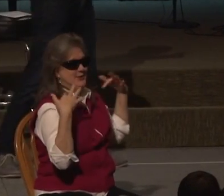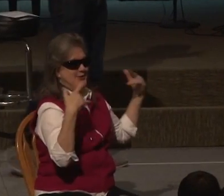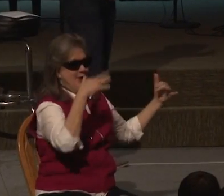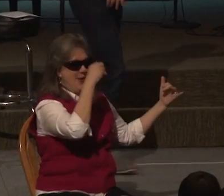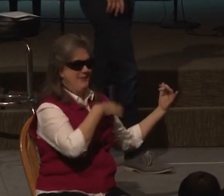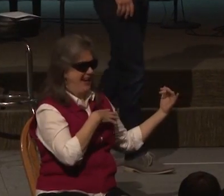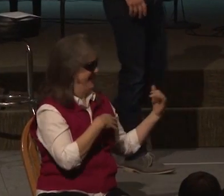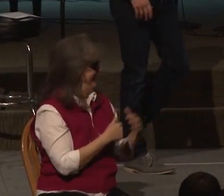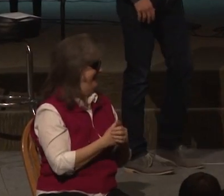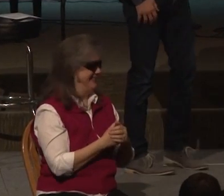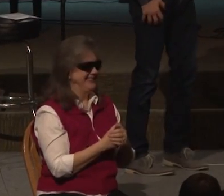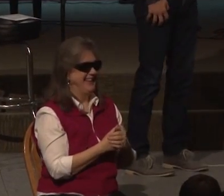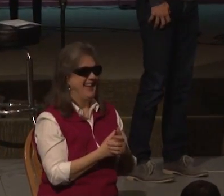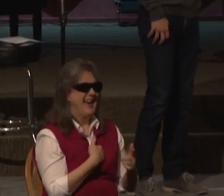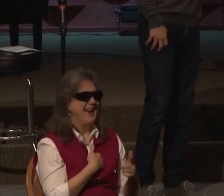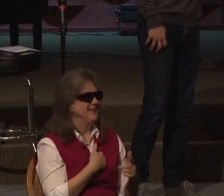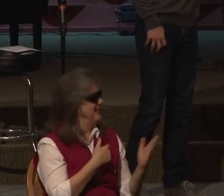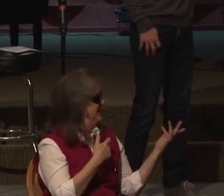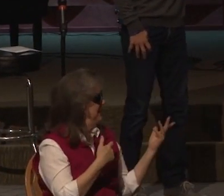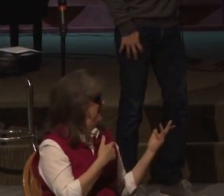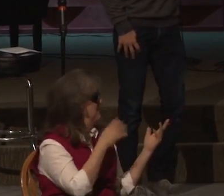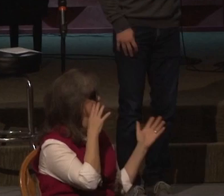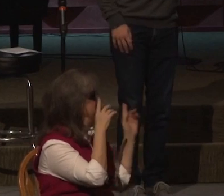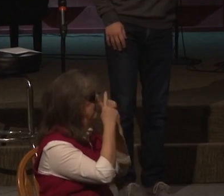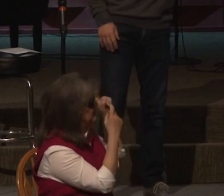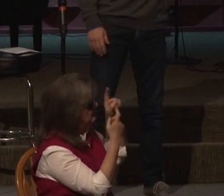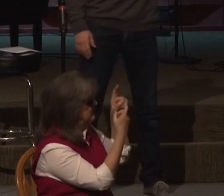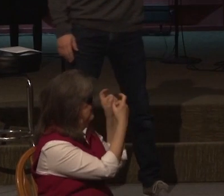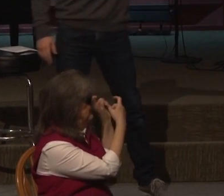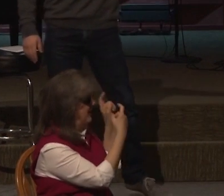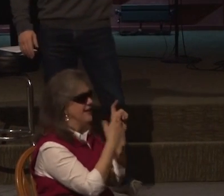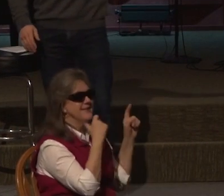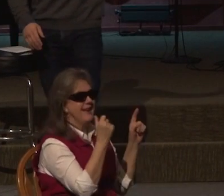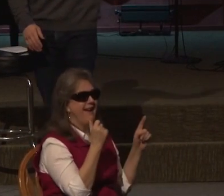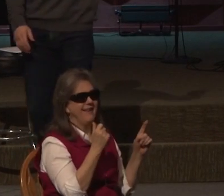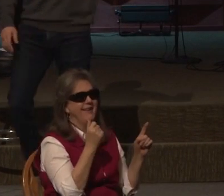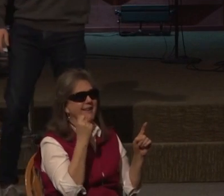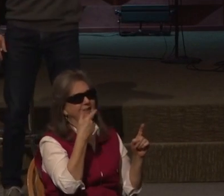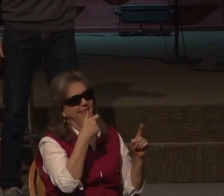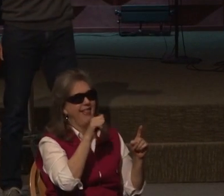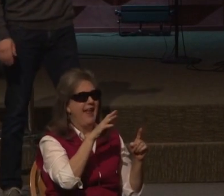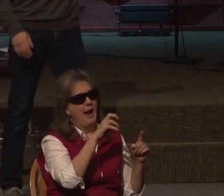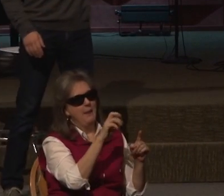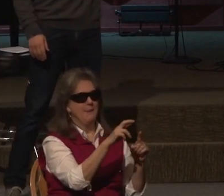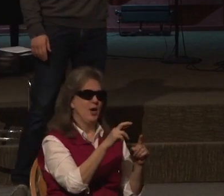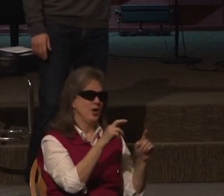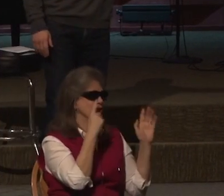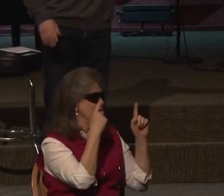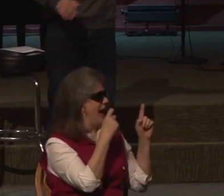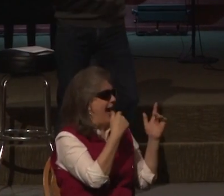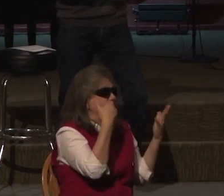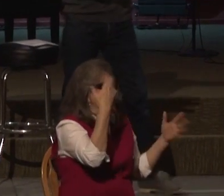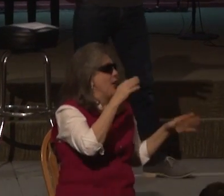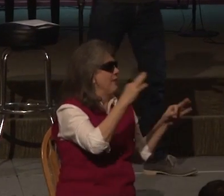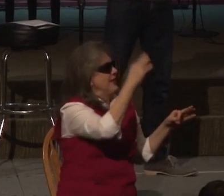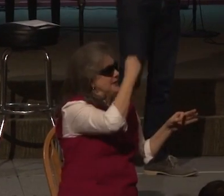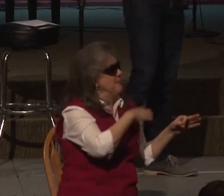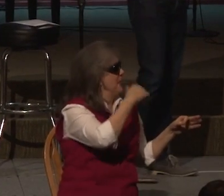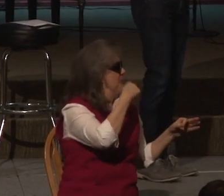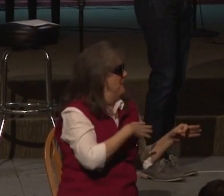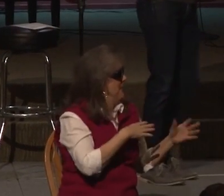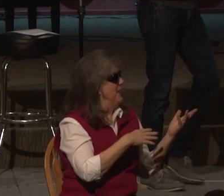him Glamour Shots, not because his name really is Glamour Shots. In fact, I can't even prove to you if it's a him or her, but